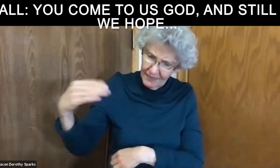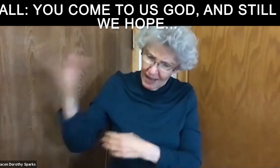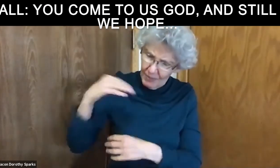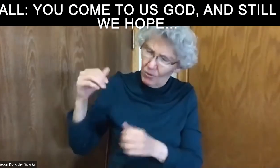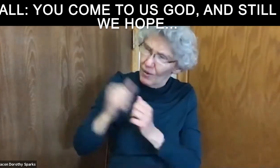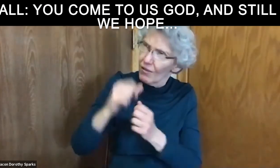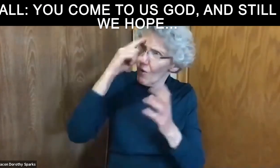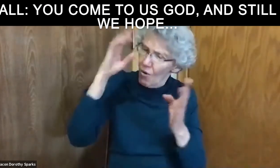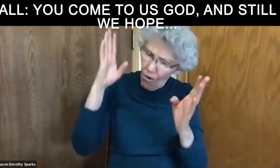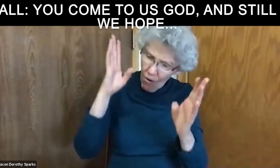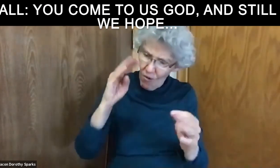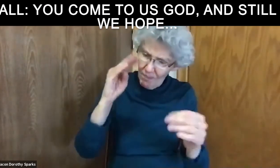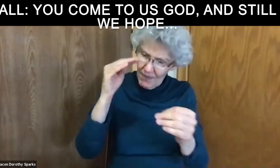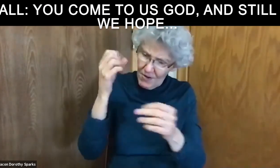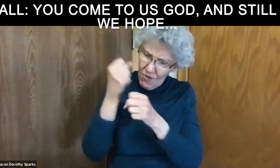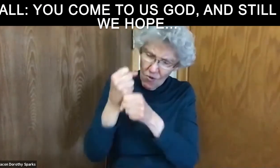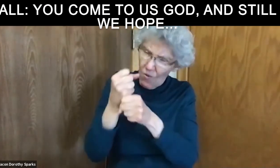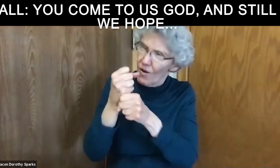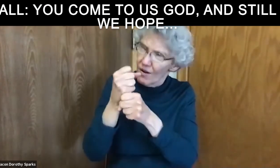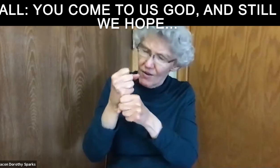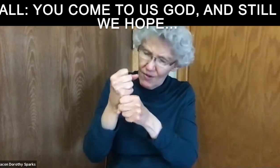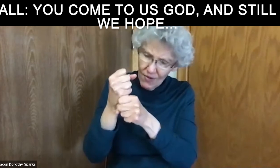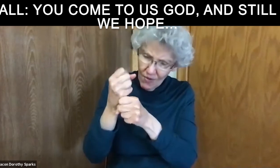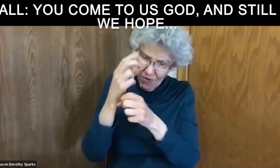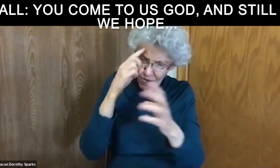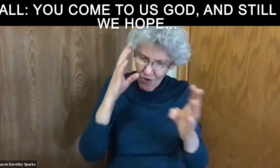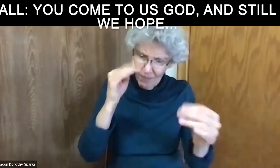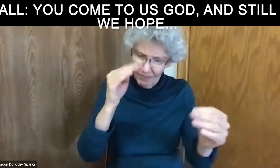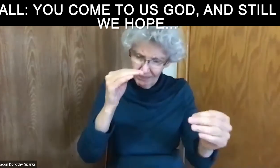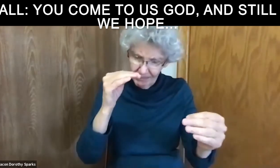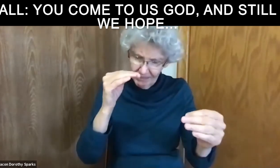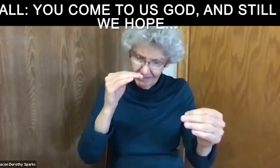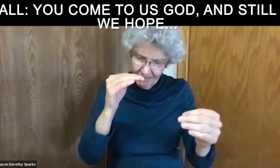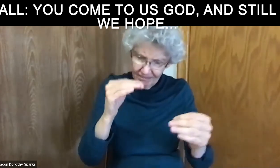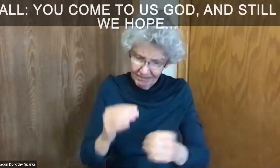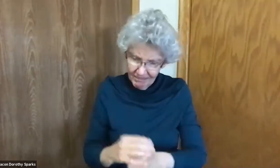You come to us, God, and still we hope.